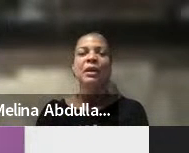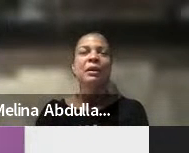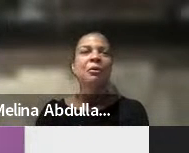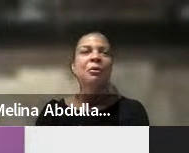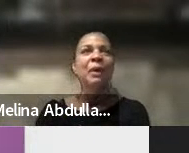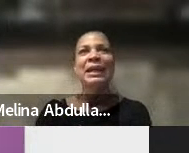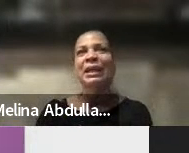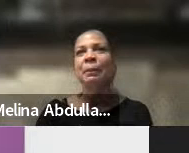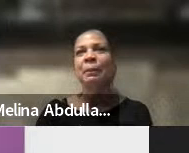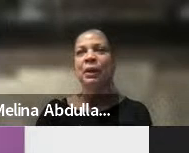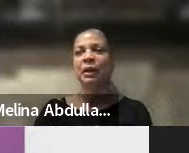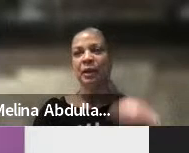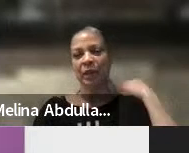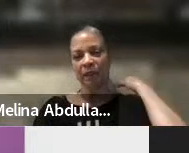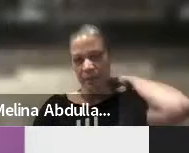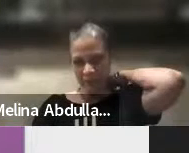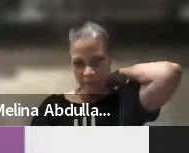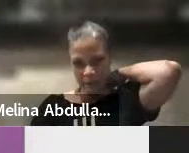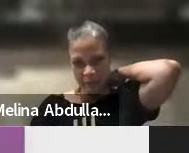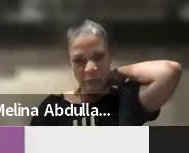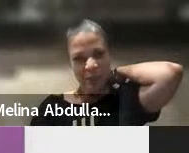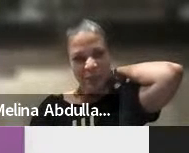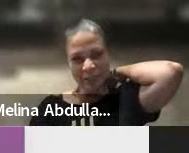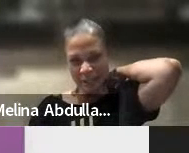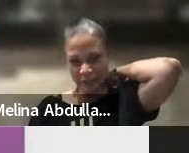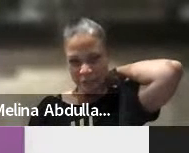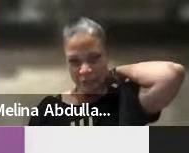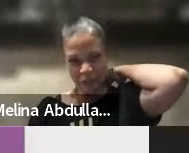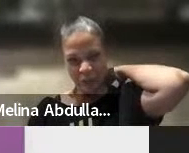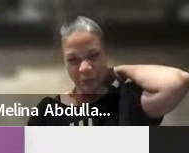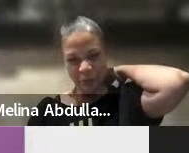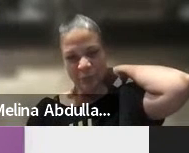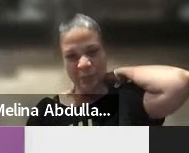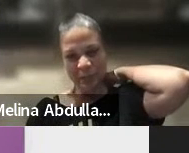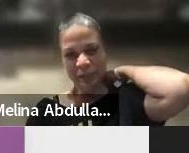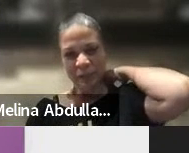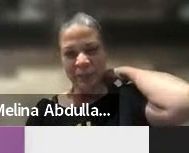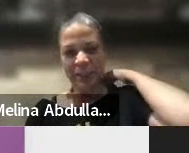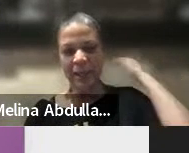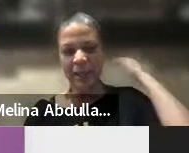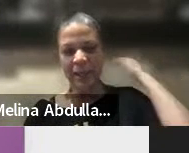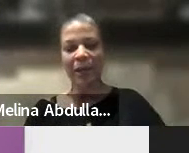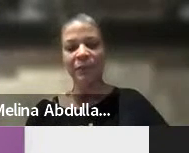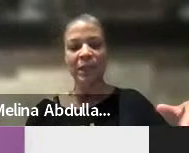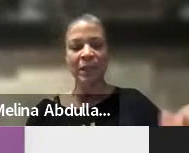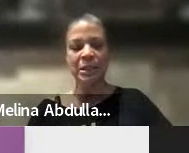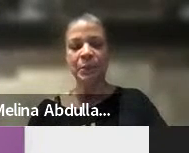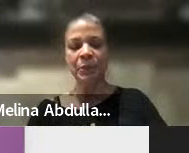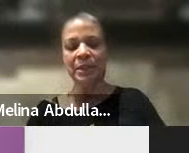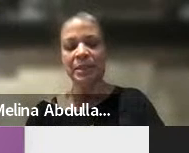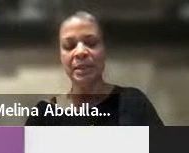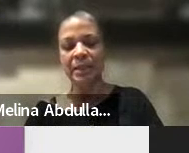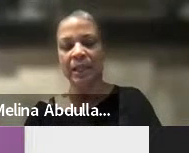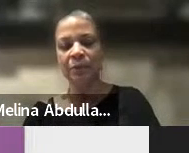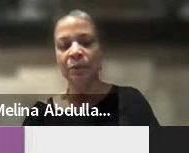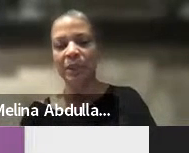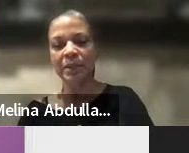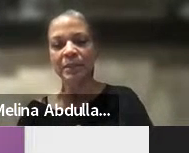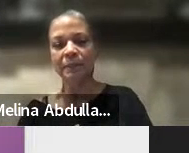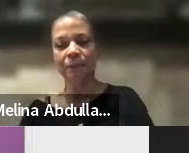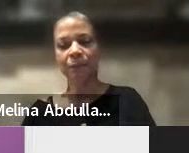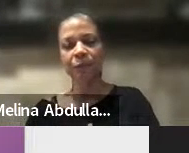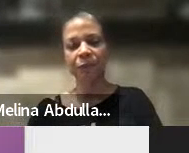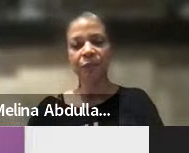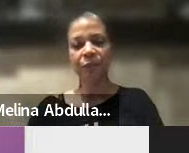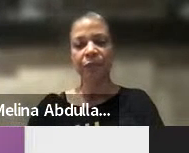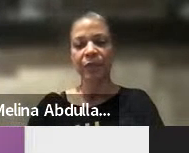were writing up a community letter to her? What would be included after having experienced this 8